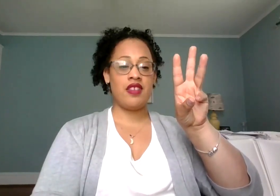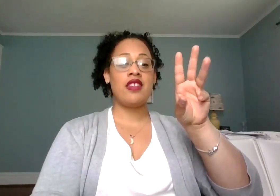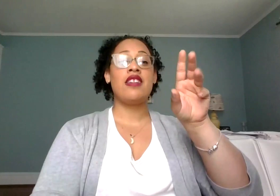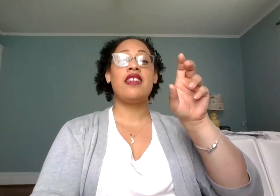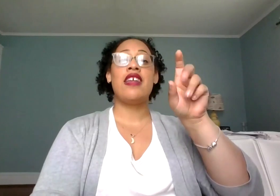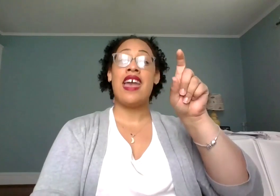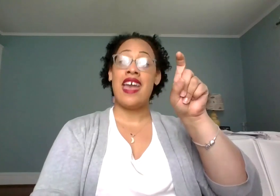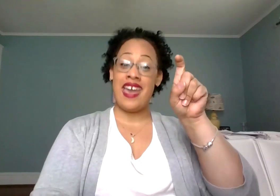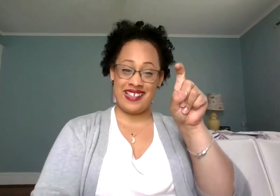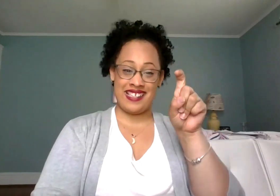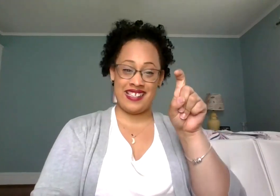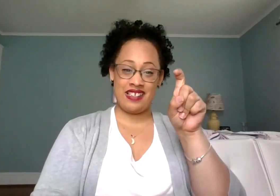X.